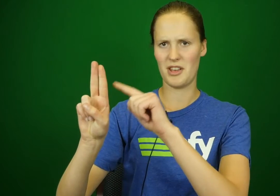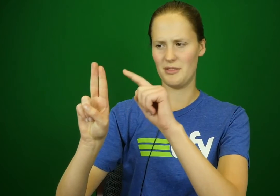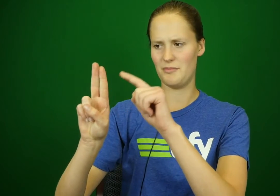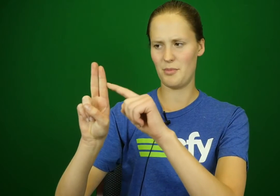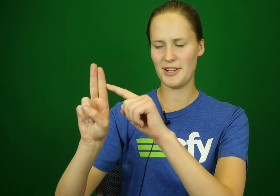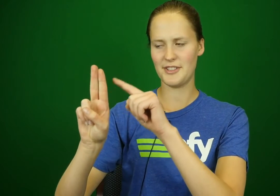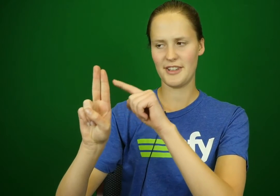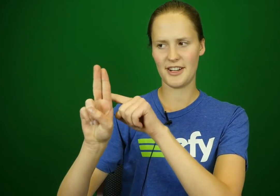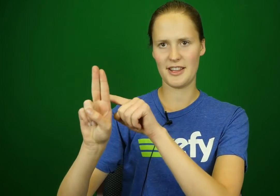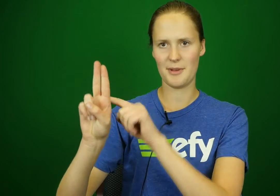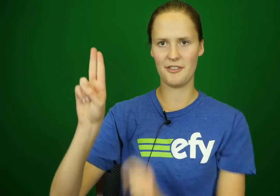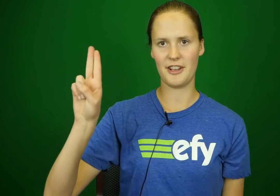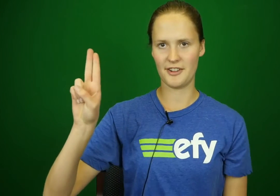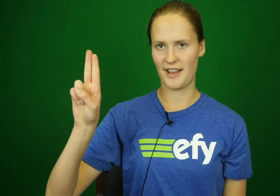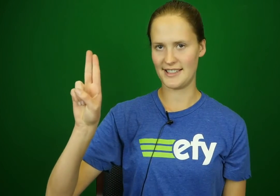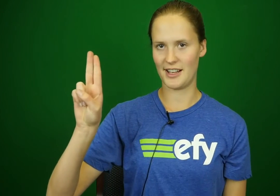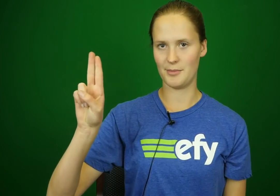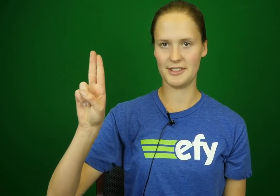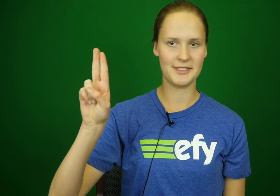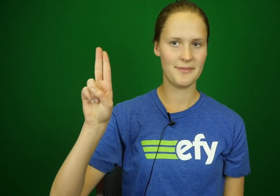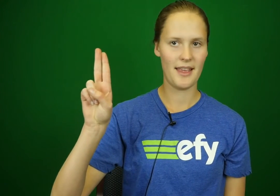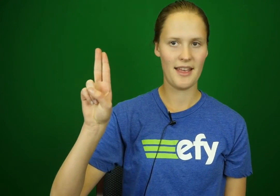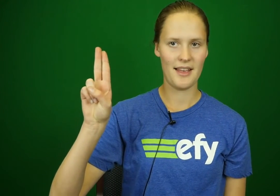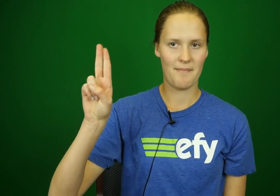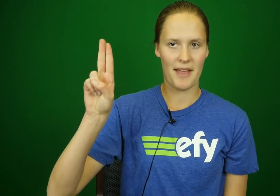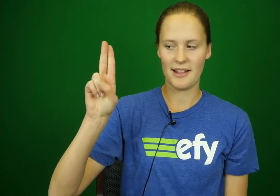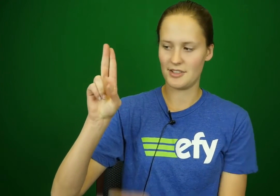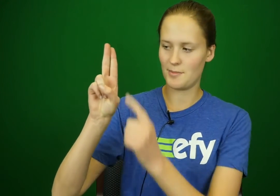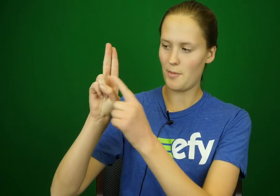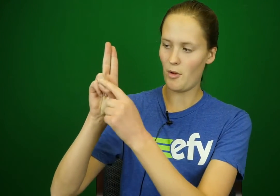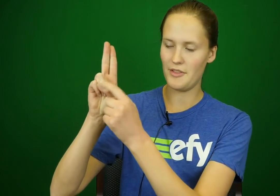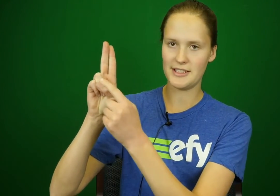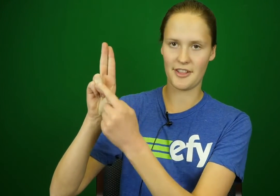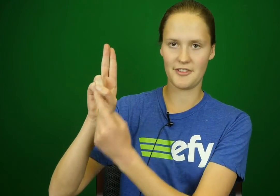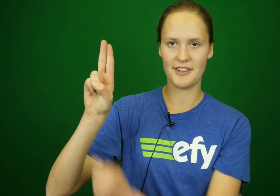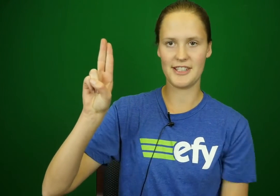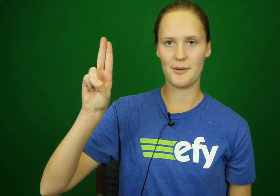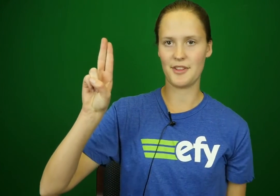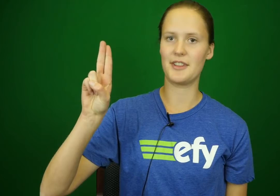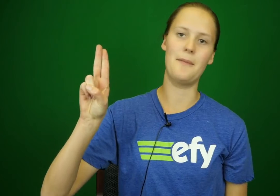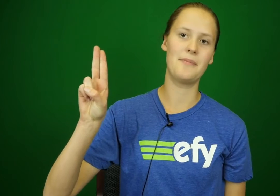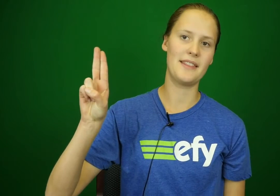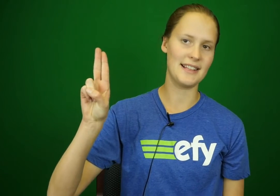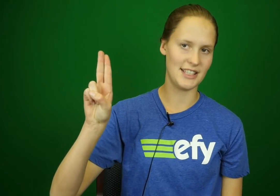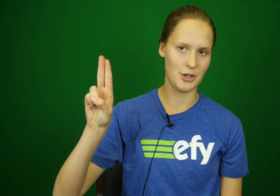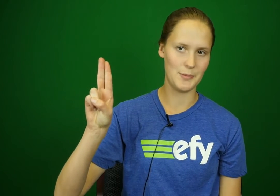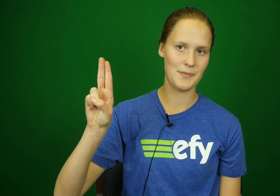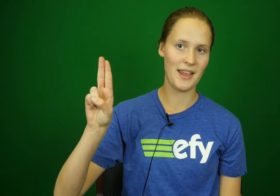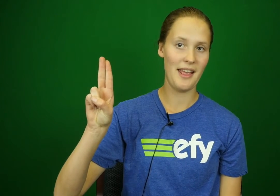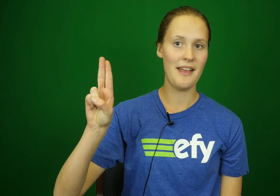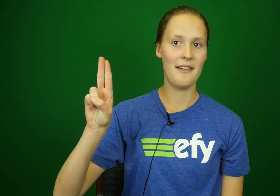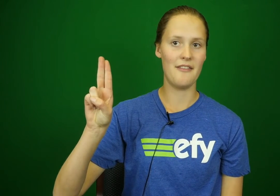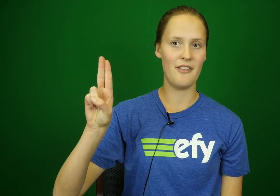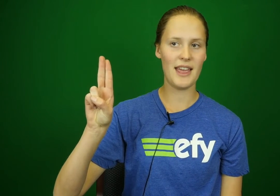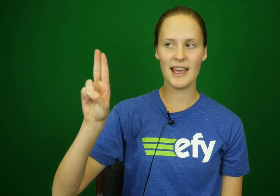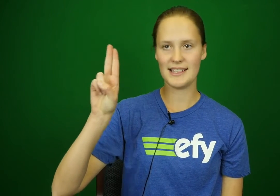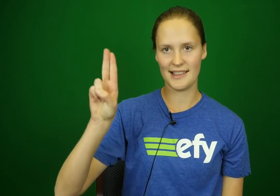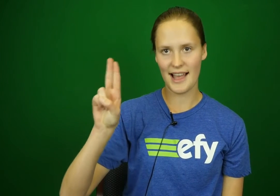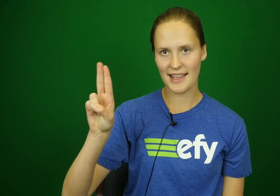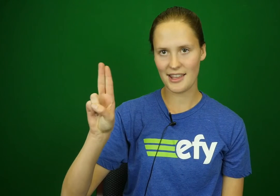the pointer finger and the middle finger facing upwards. And just hold these other fingers down with your thumb, and that's U. V is like